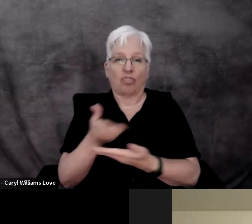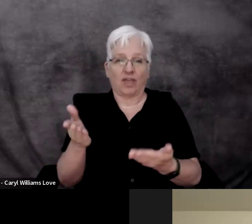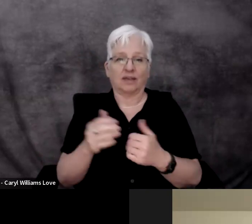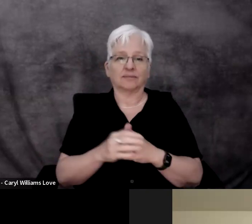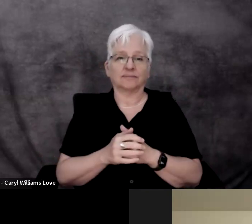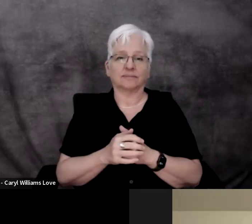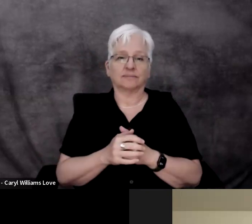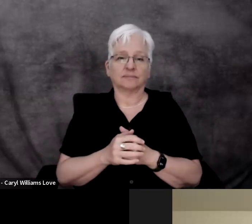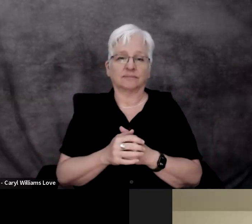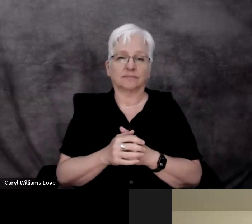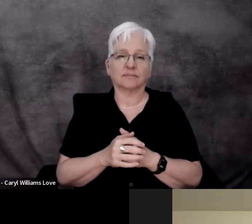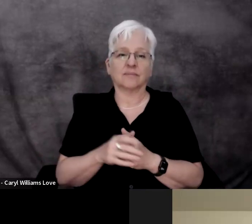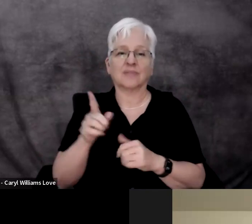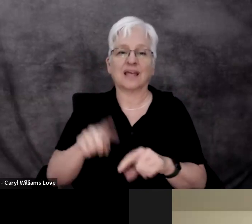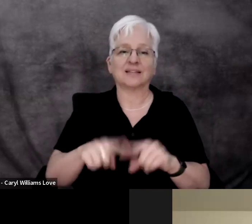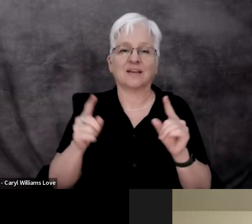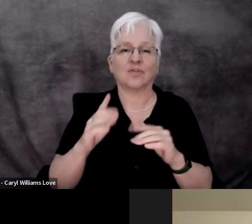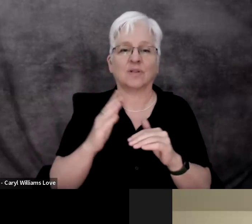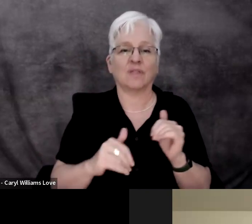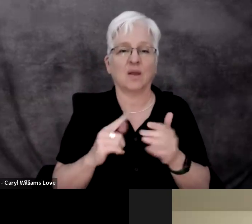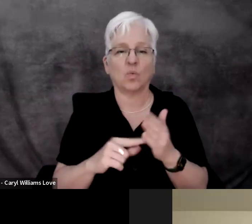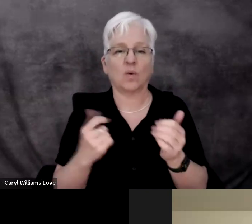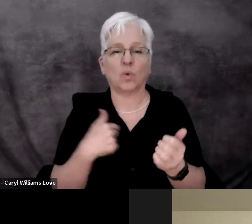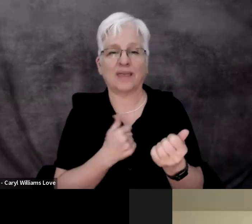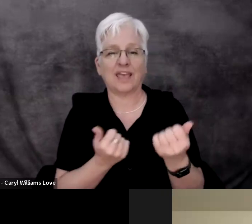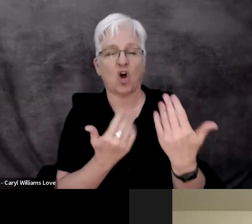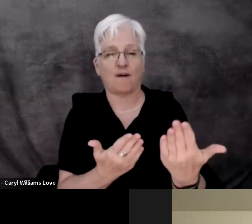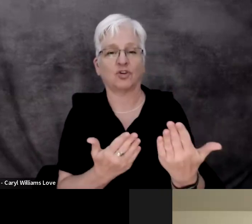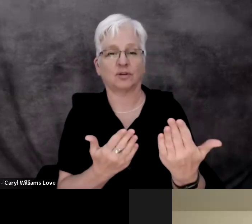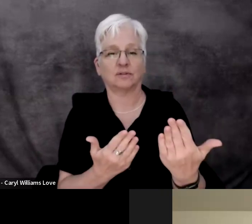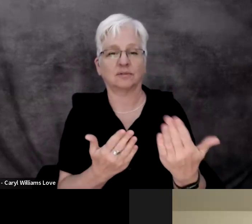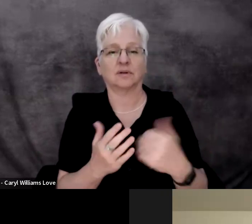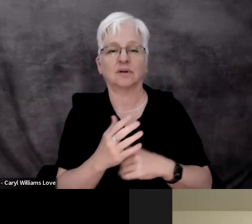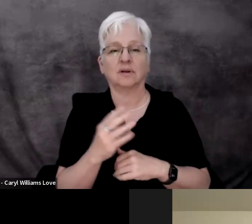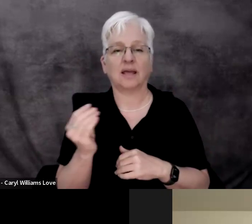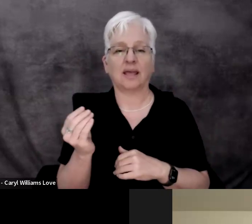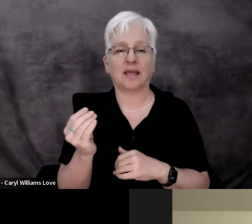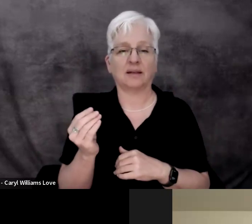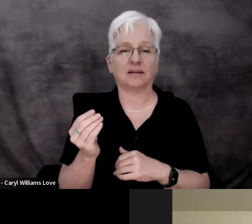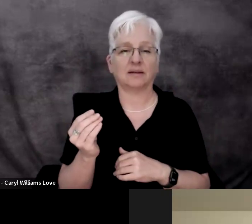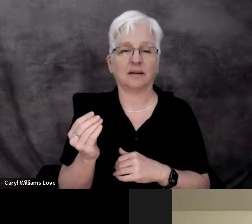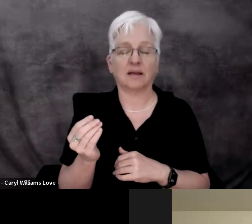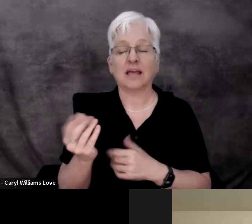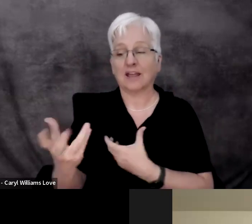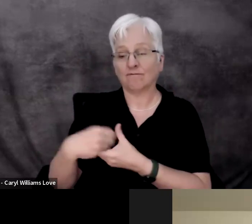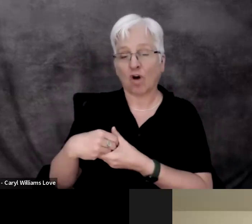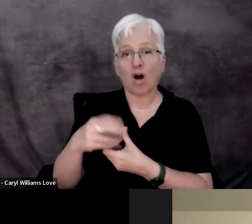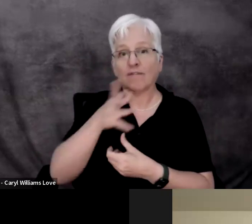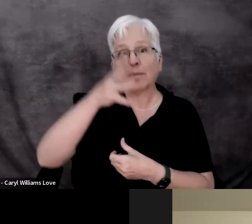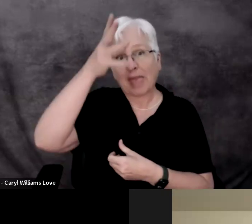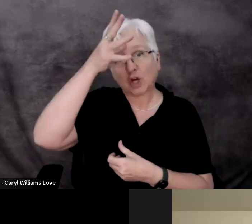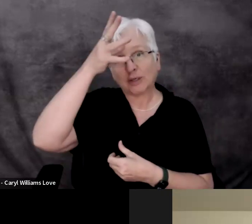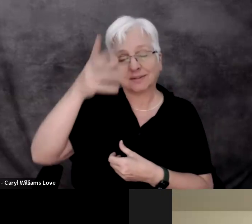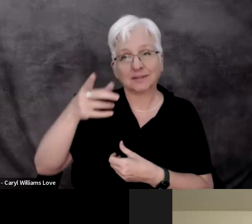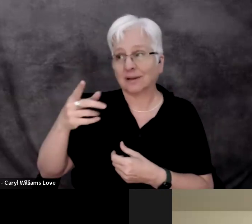are often very different than what's being offered. Also involve the parents. Nothing about us without us. When we're talking about profound,